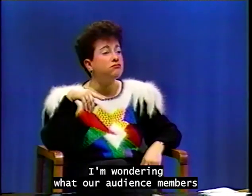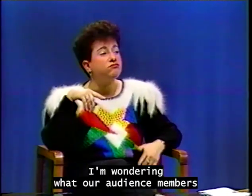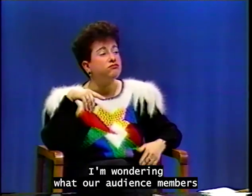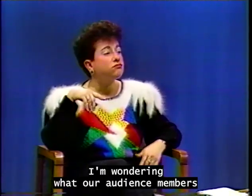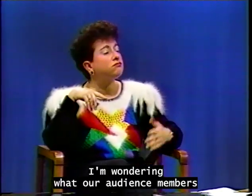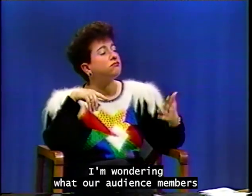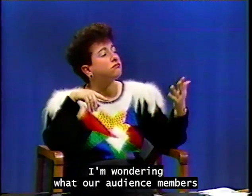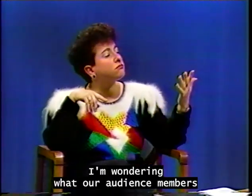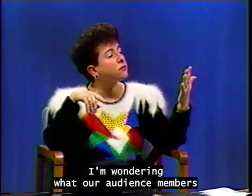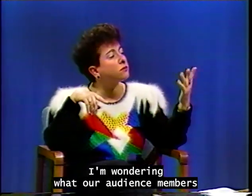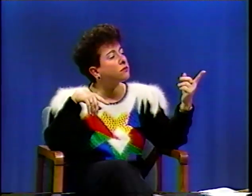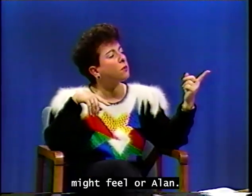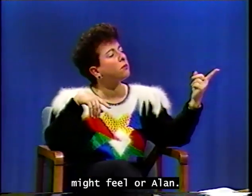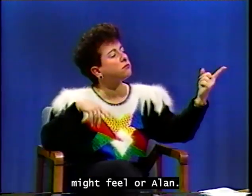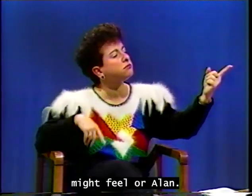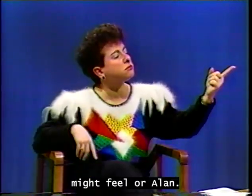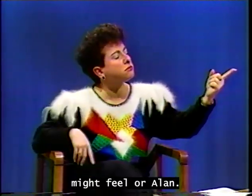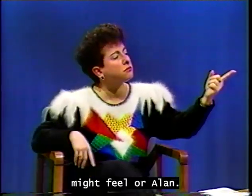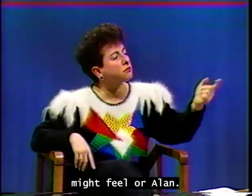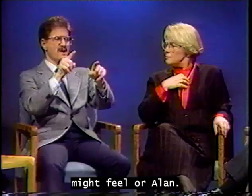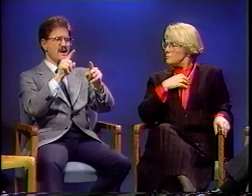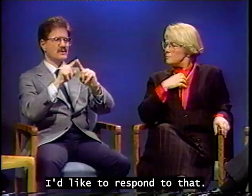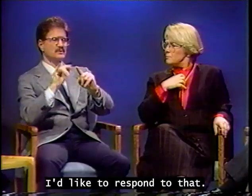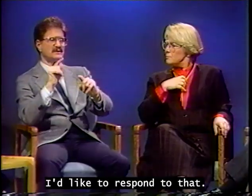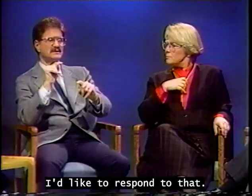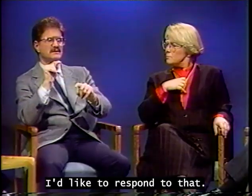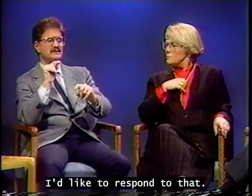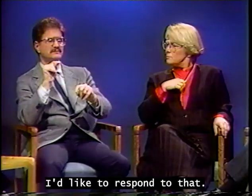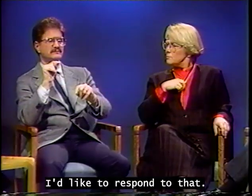I'm wondering what our audience members might feel, or I'd like to Alan? respond to that.